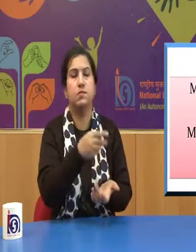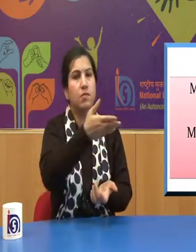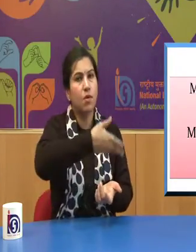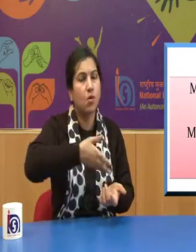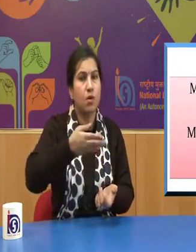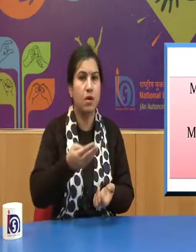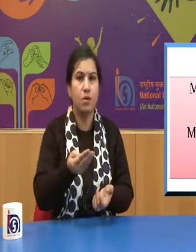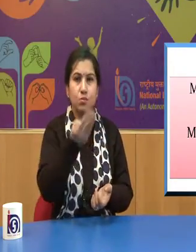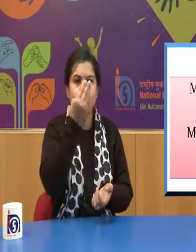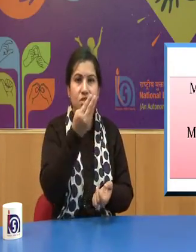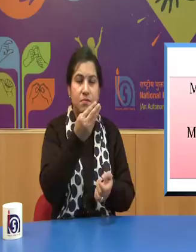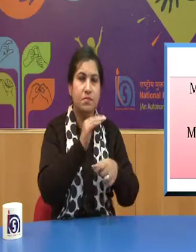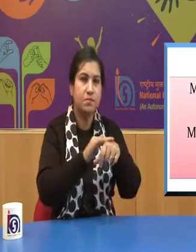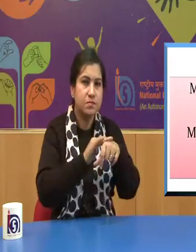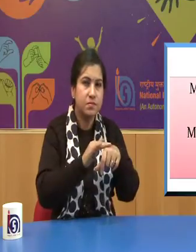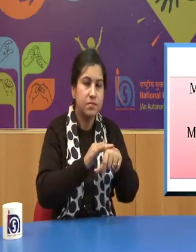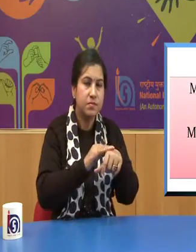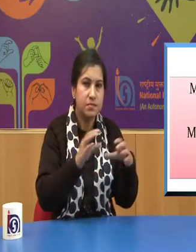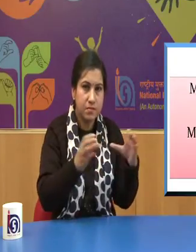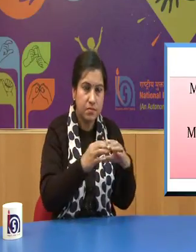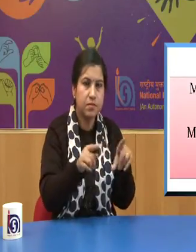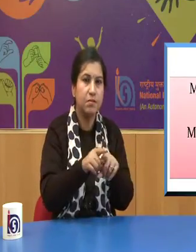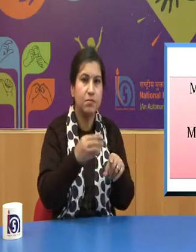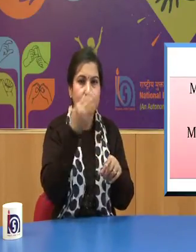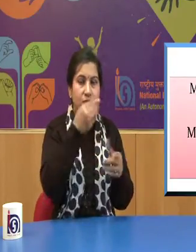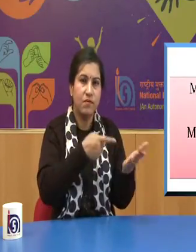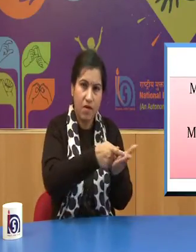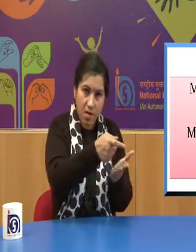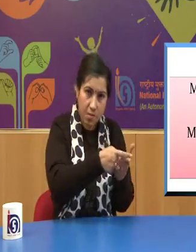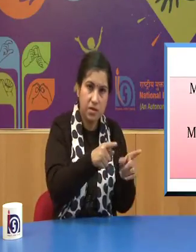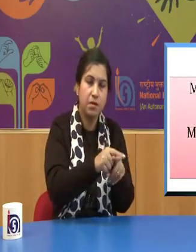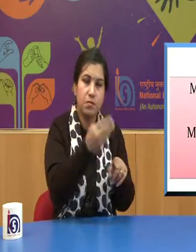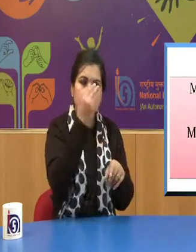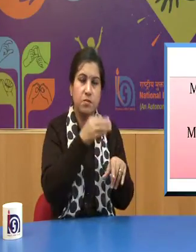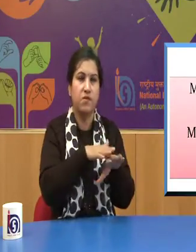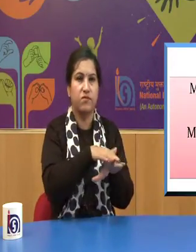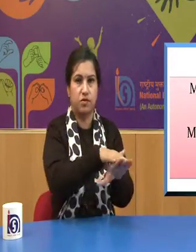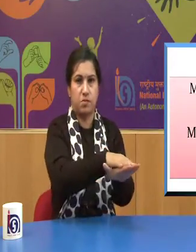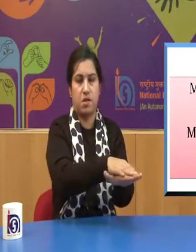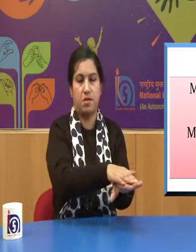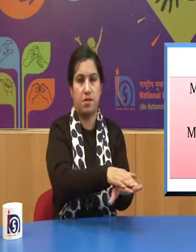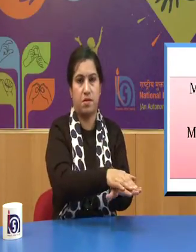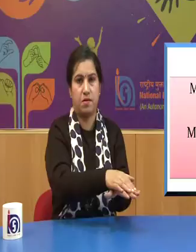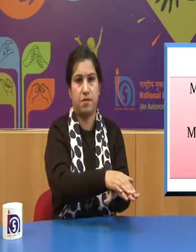There were Muslim laborers, farmers, and fishermen.